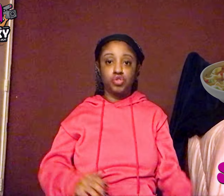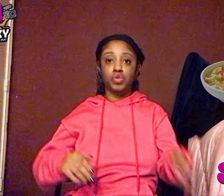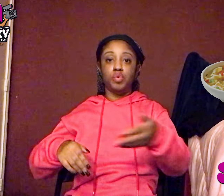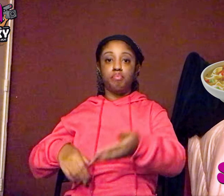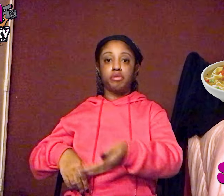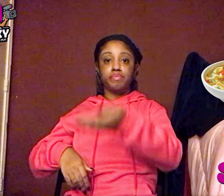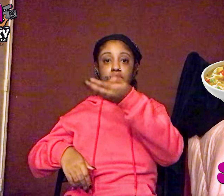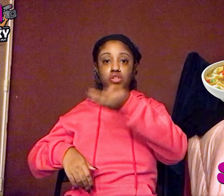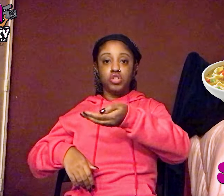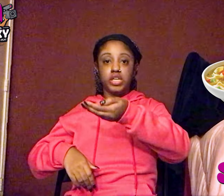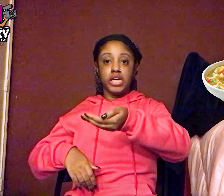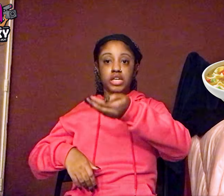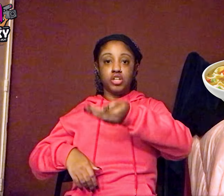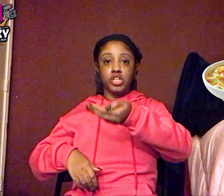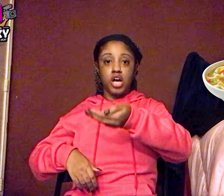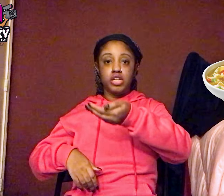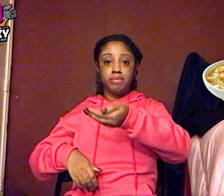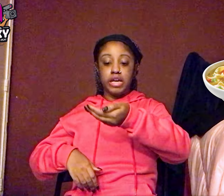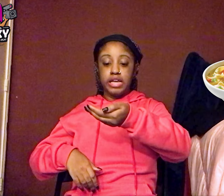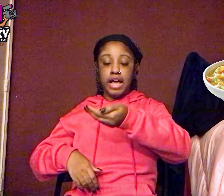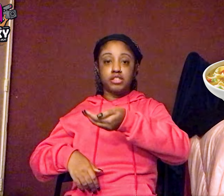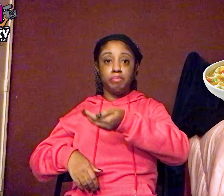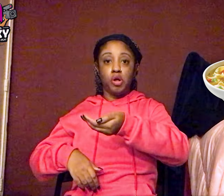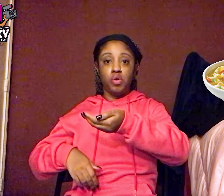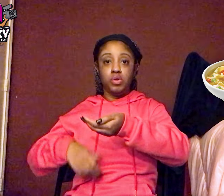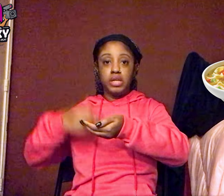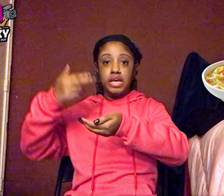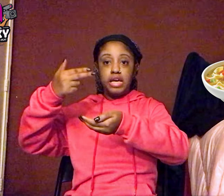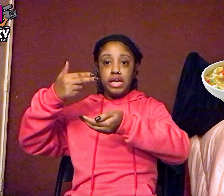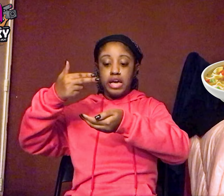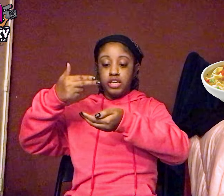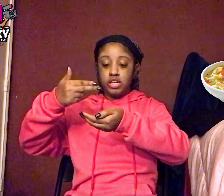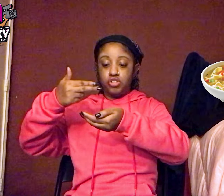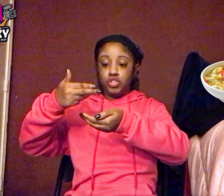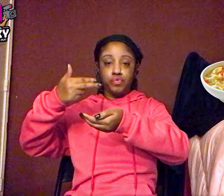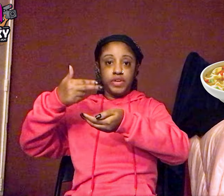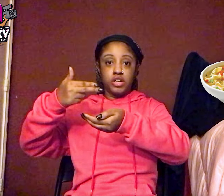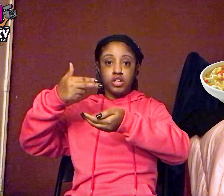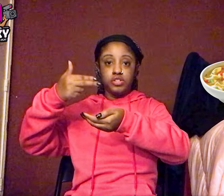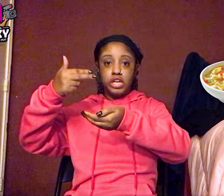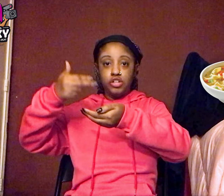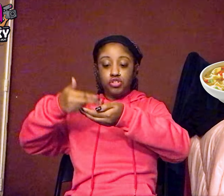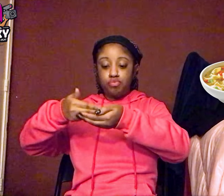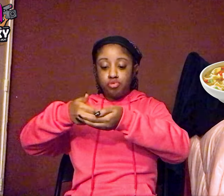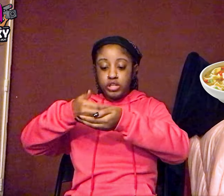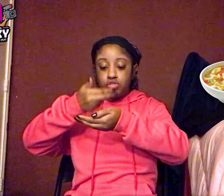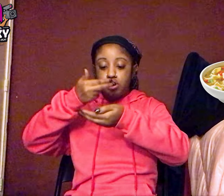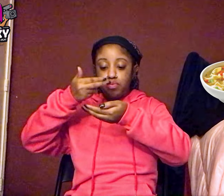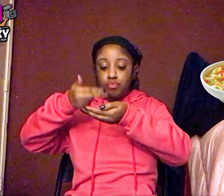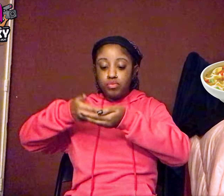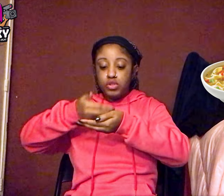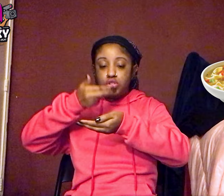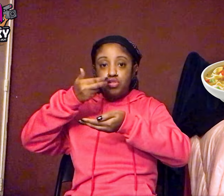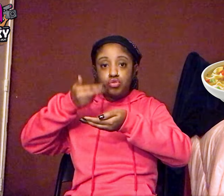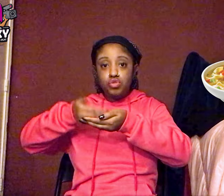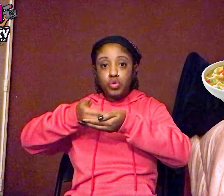soup. So you get your non-dominant hand as a bowl, and you get 2 fingers, and you just brace it. This is soup.